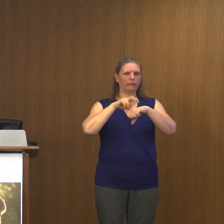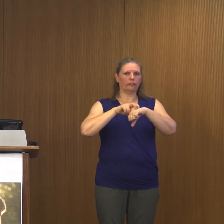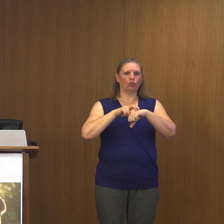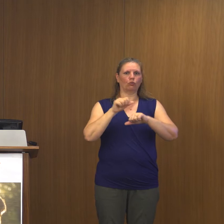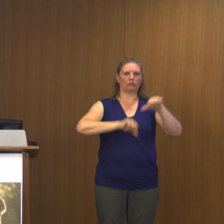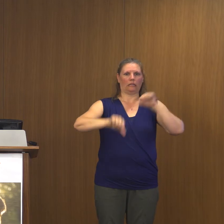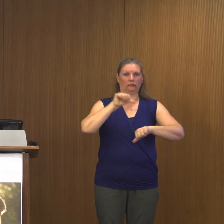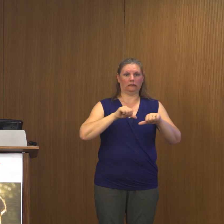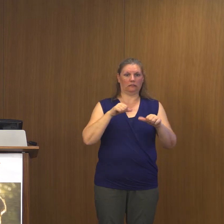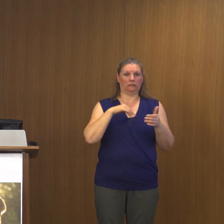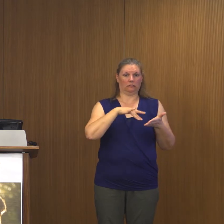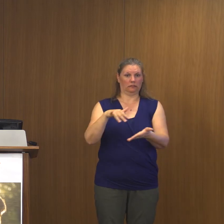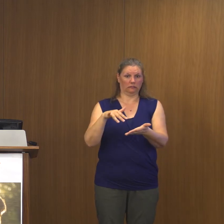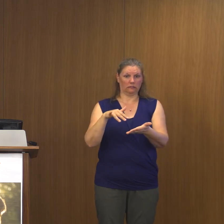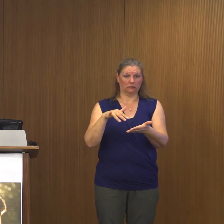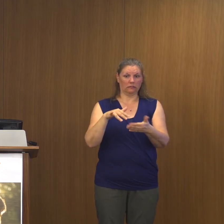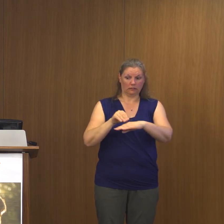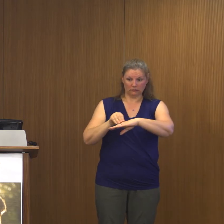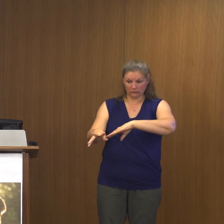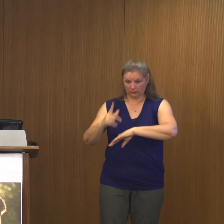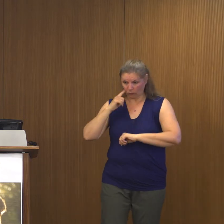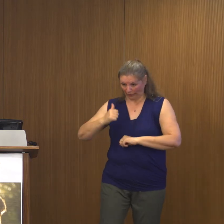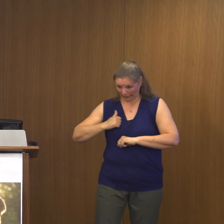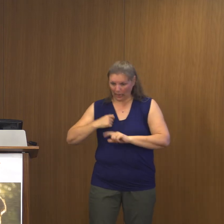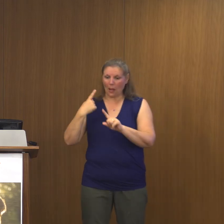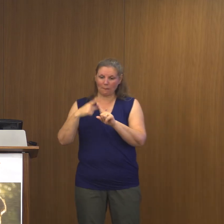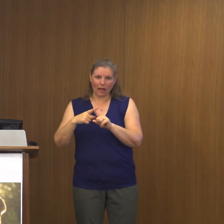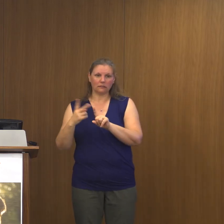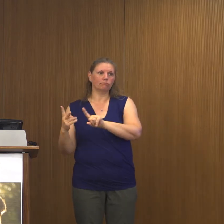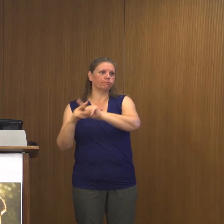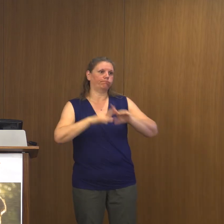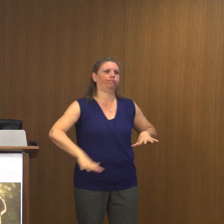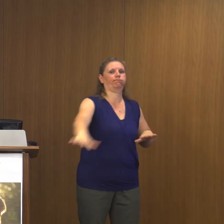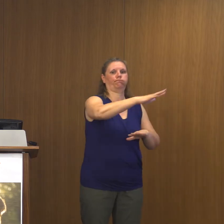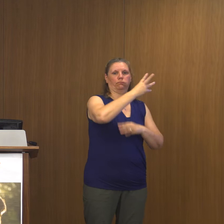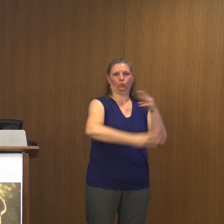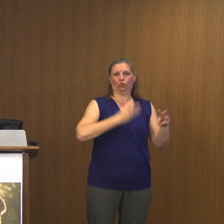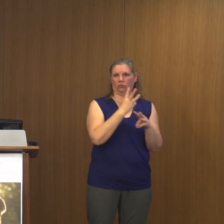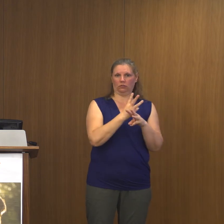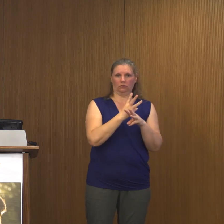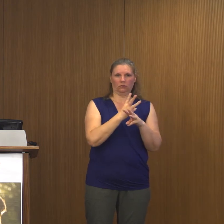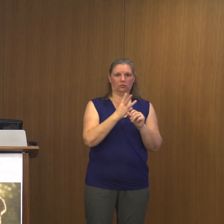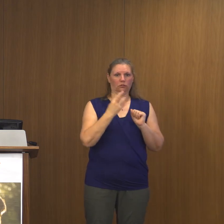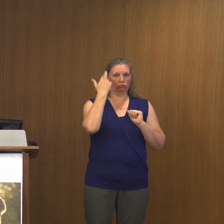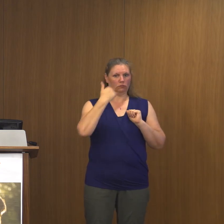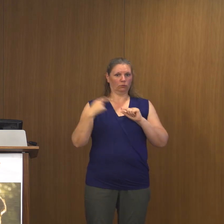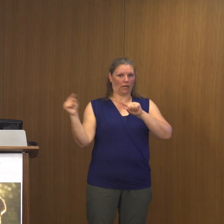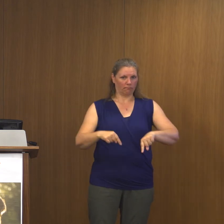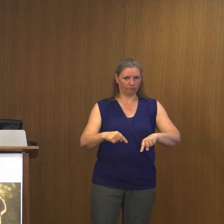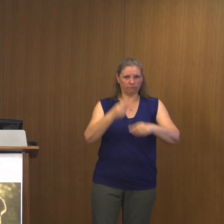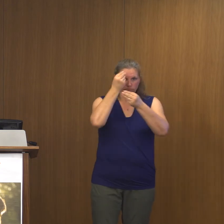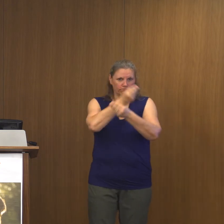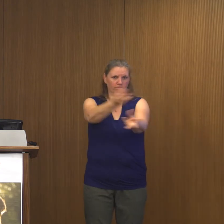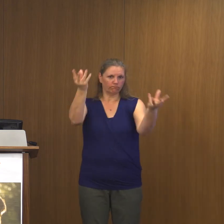the impacts and benefits for Canadians, but also to translate internationally. And being here is one attempt to share and